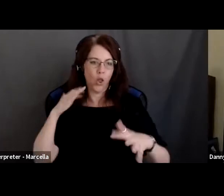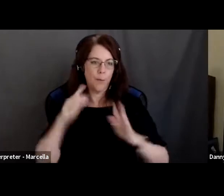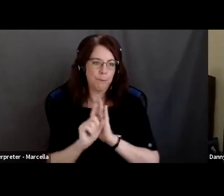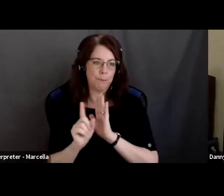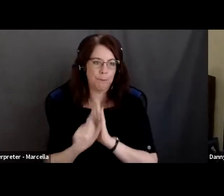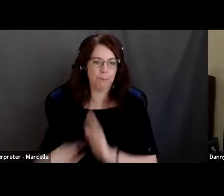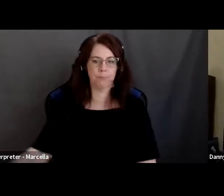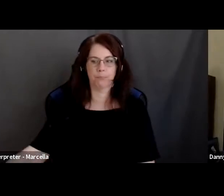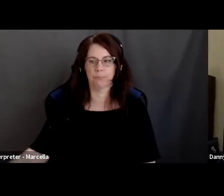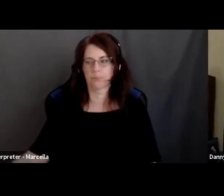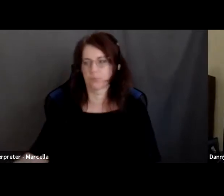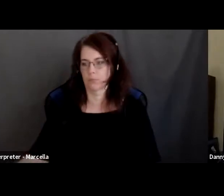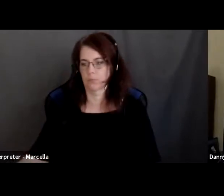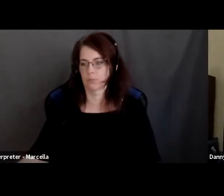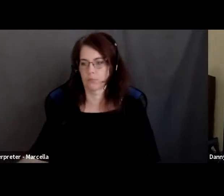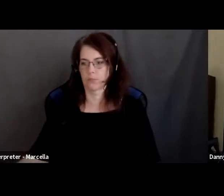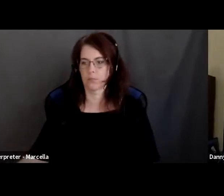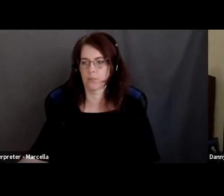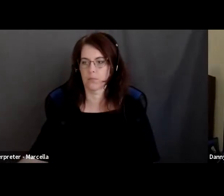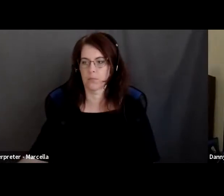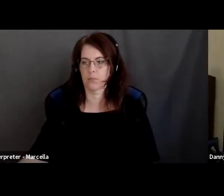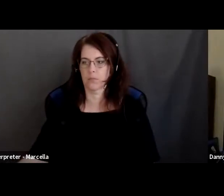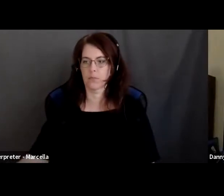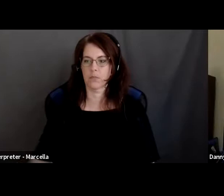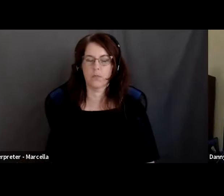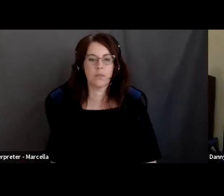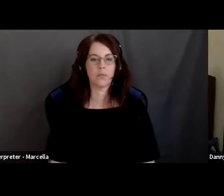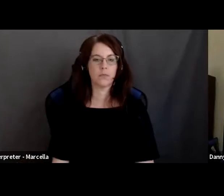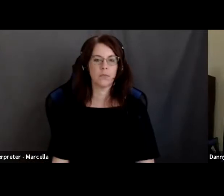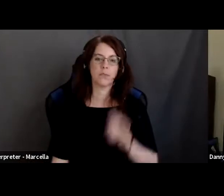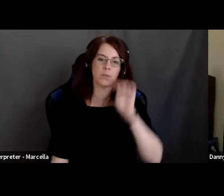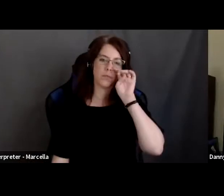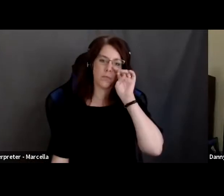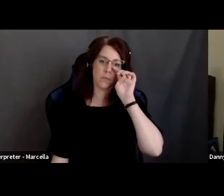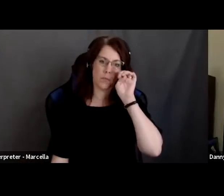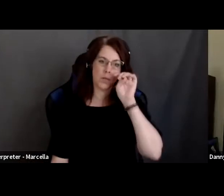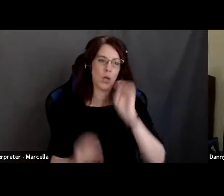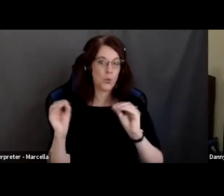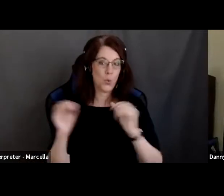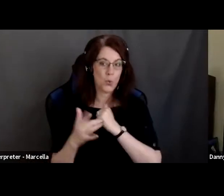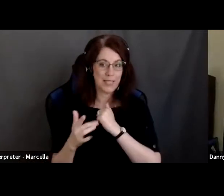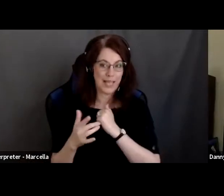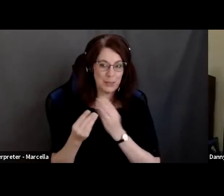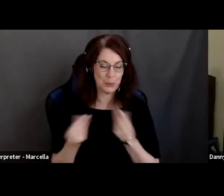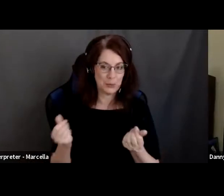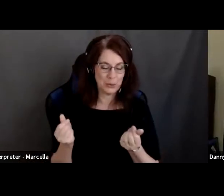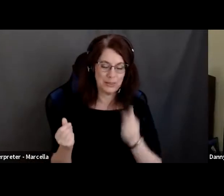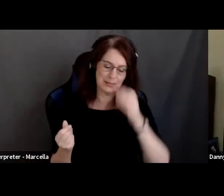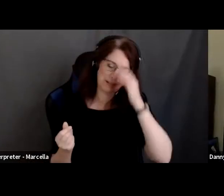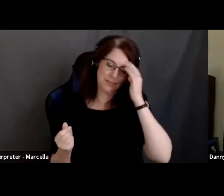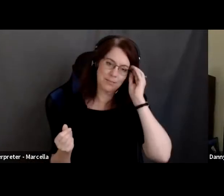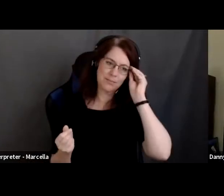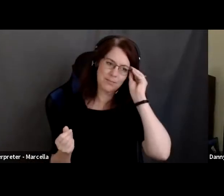for when it's time to take your medications. So some no-tech solutions that you can use for managing